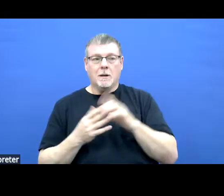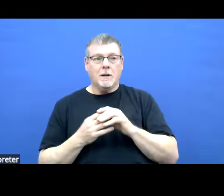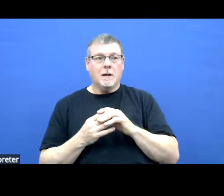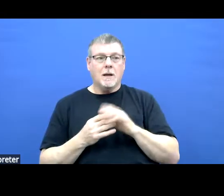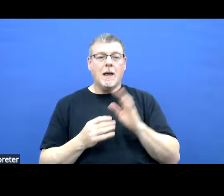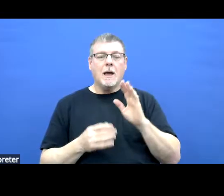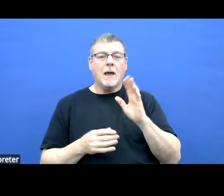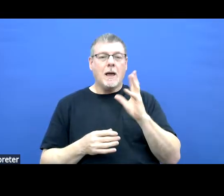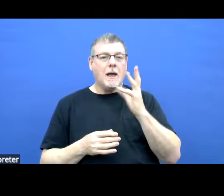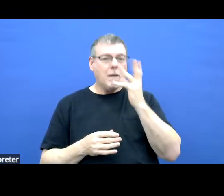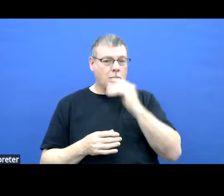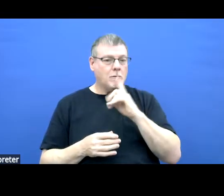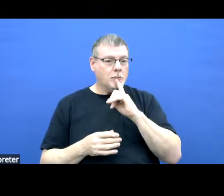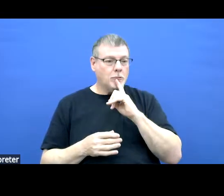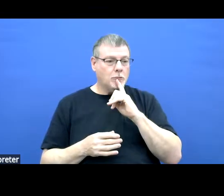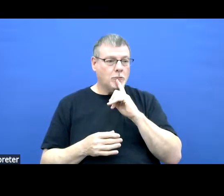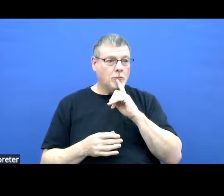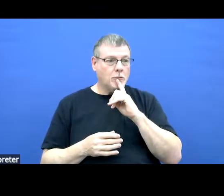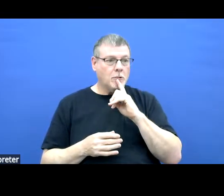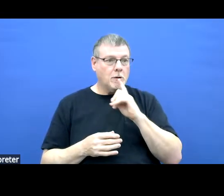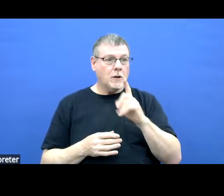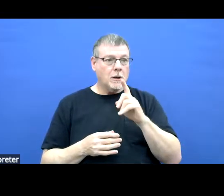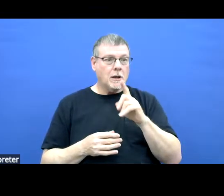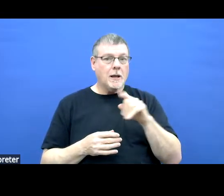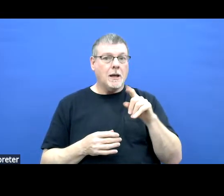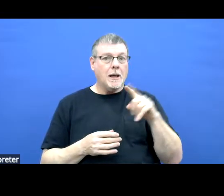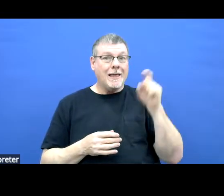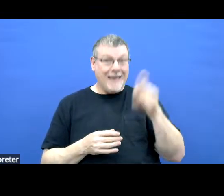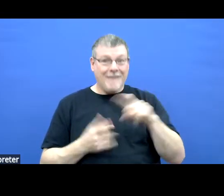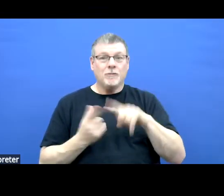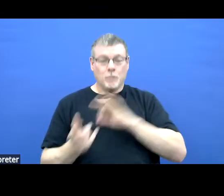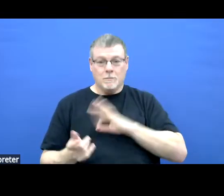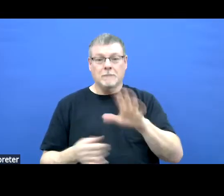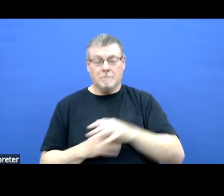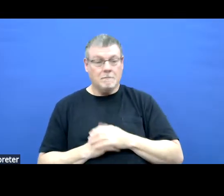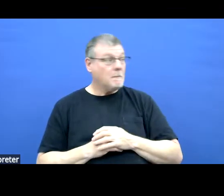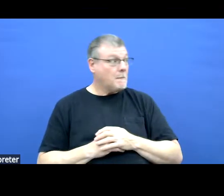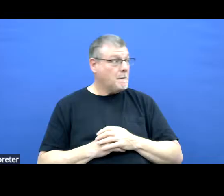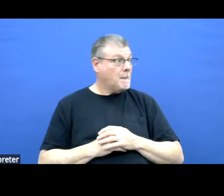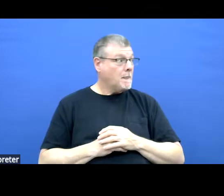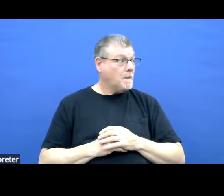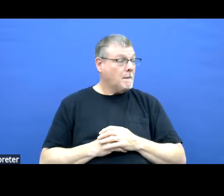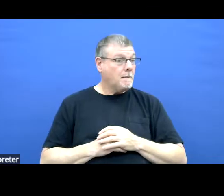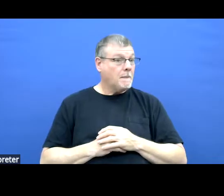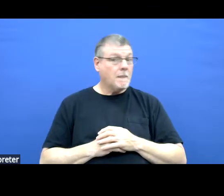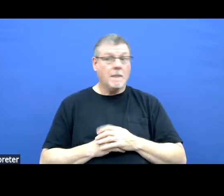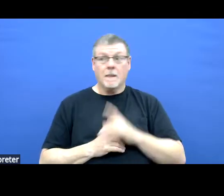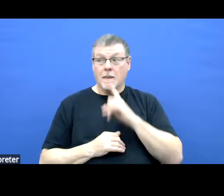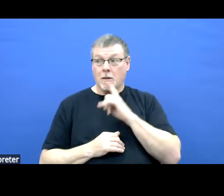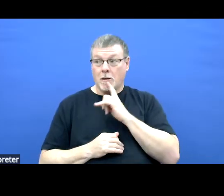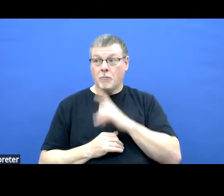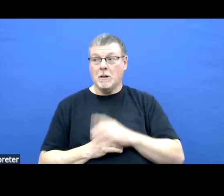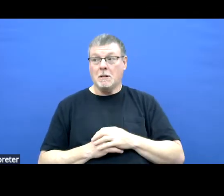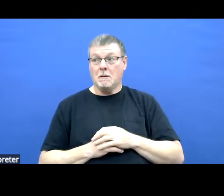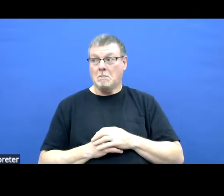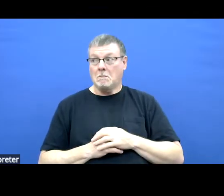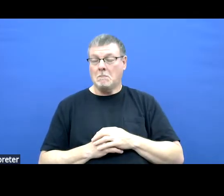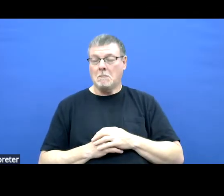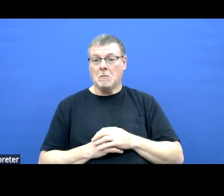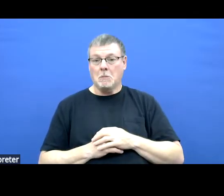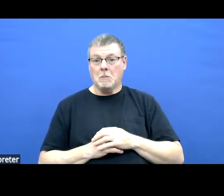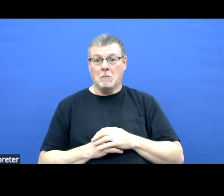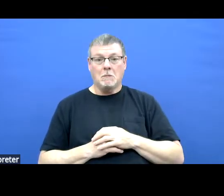fairly certain that the employees have to pay to park there. I don't know if they do or not. I just asked just a follow-up